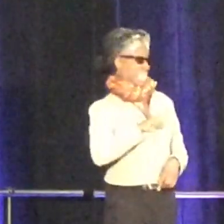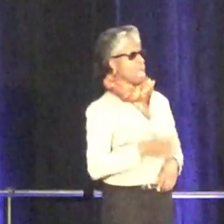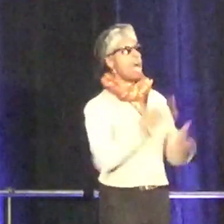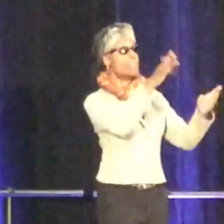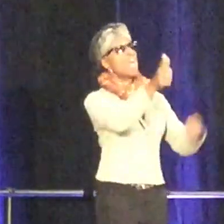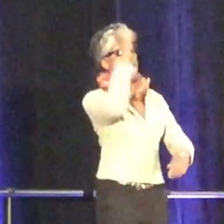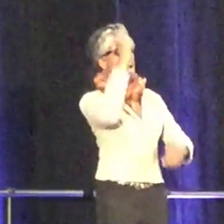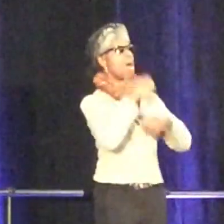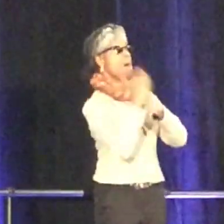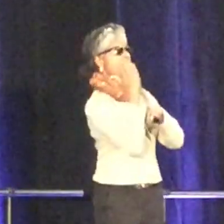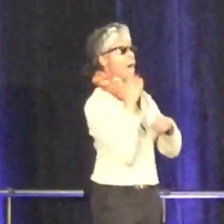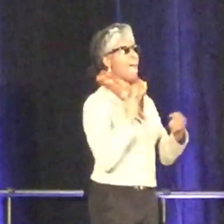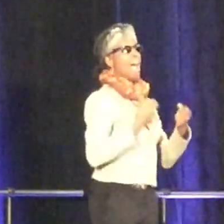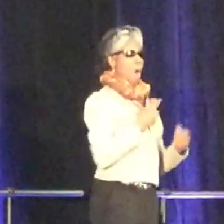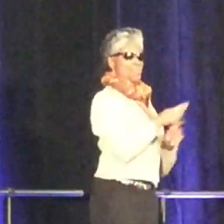my car.